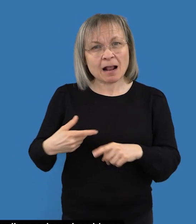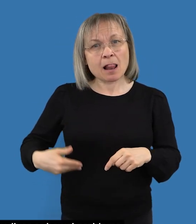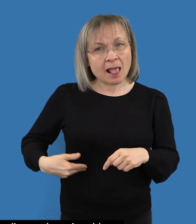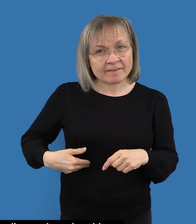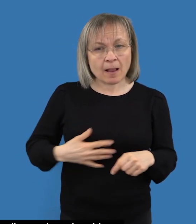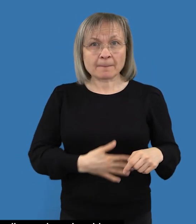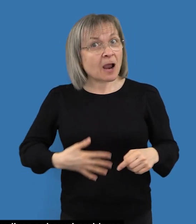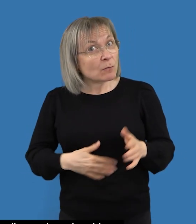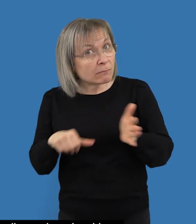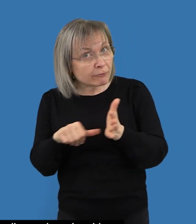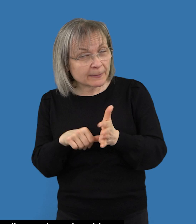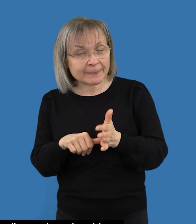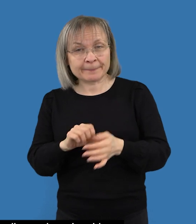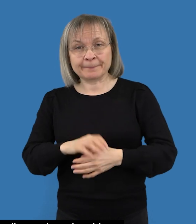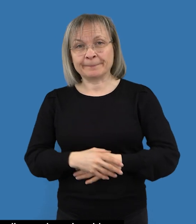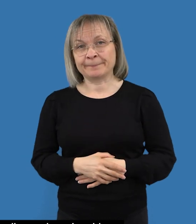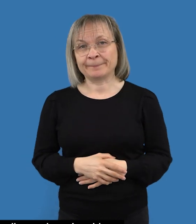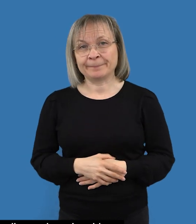Kidney, liver, or bowel problems.